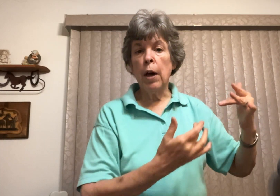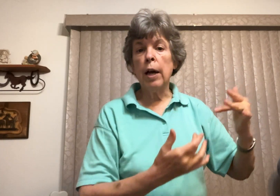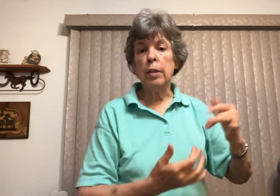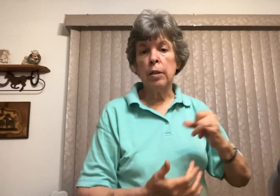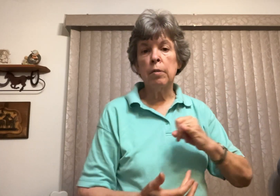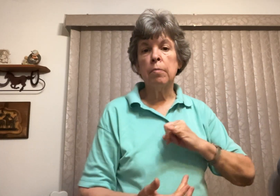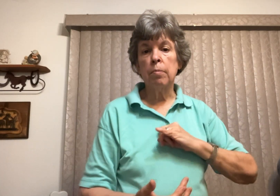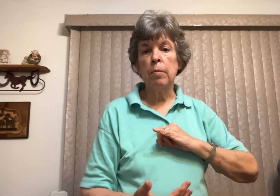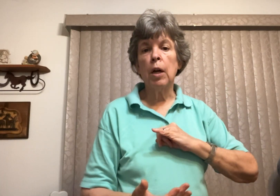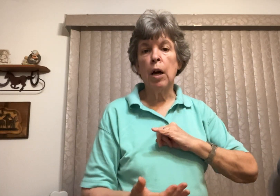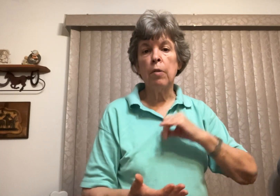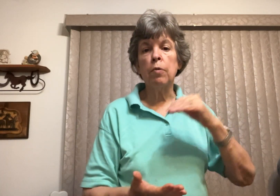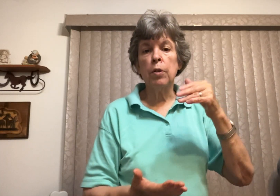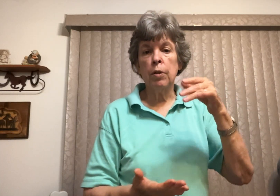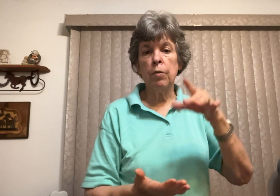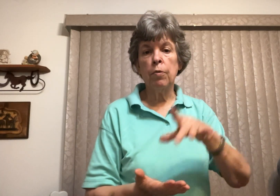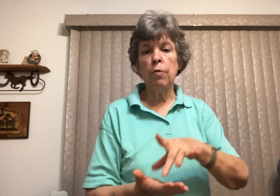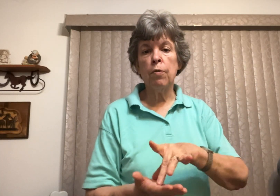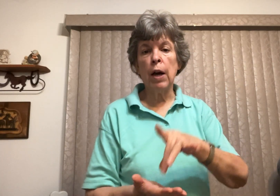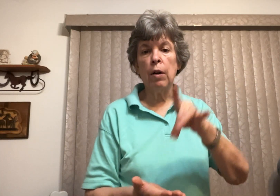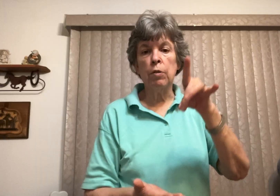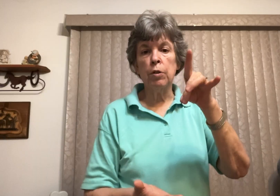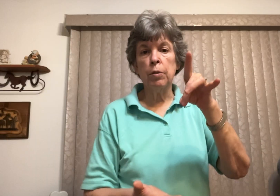that I've found.